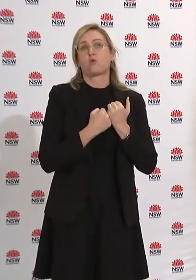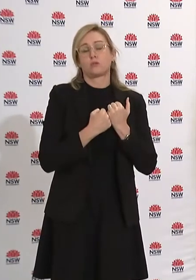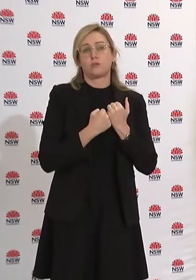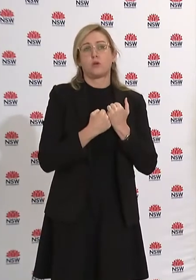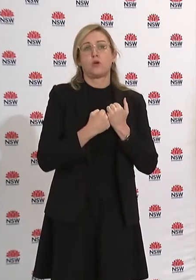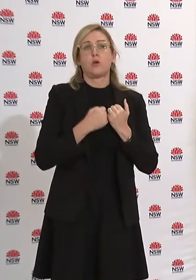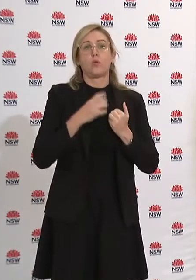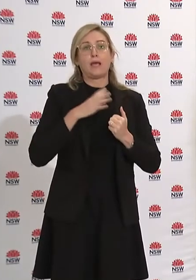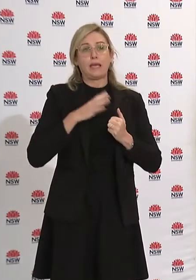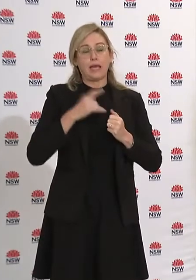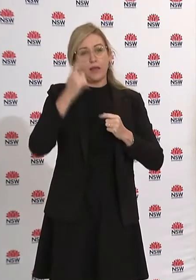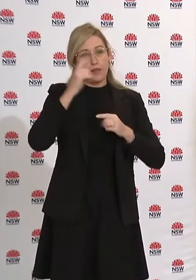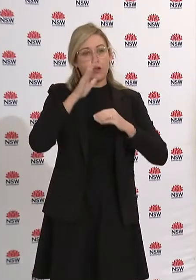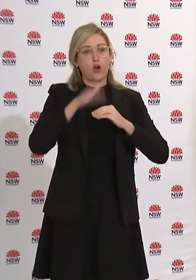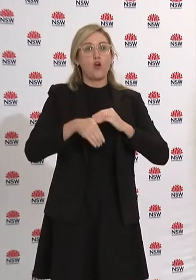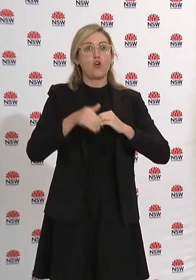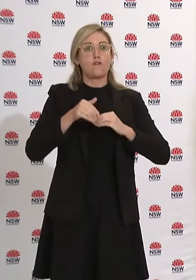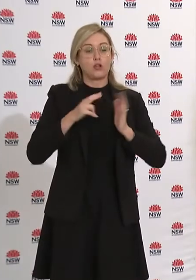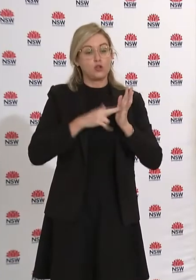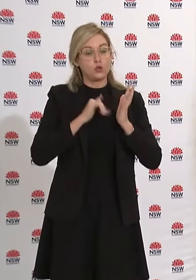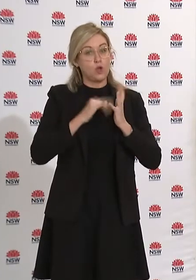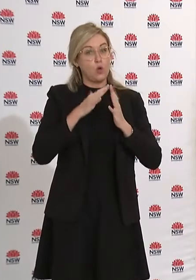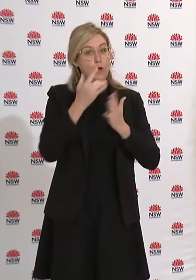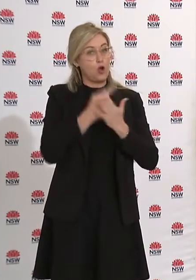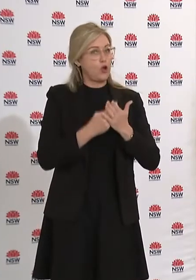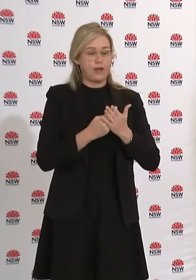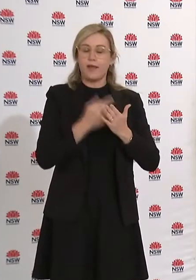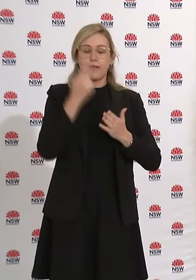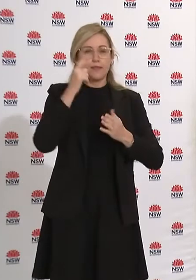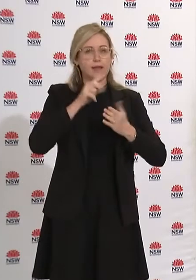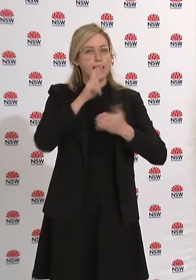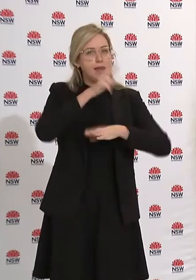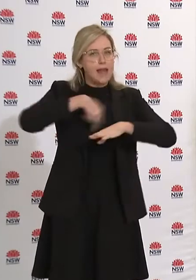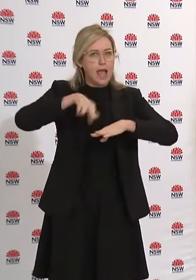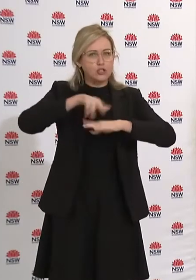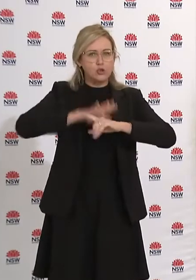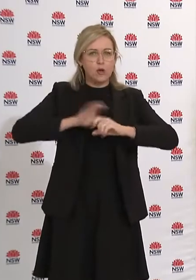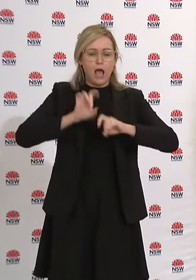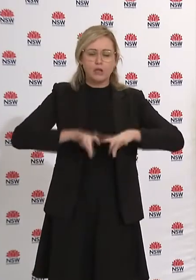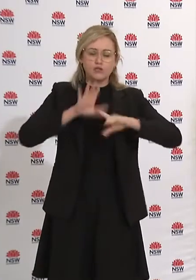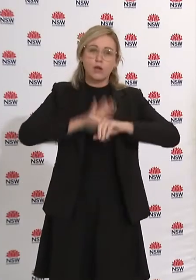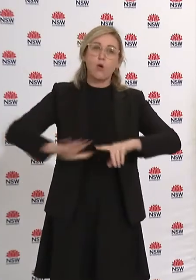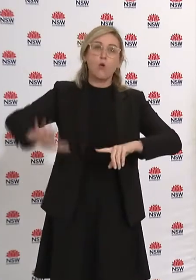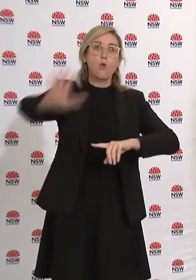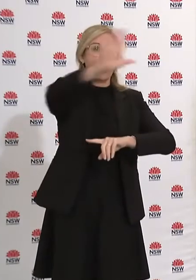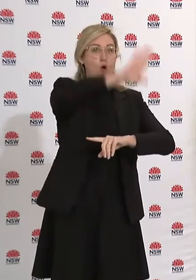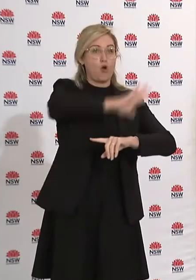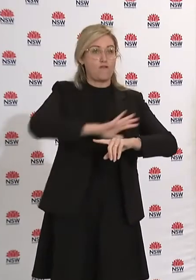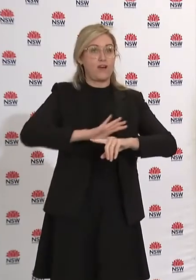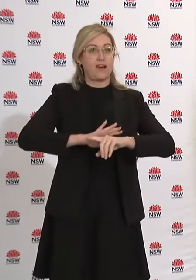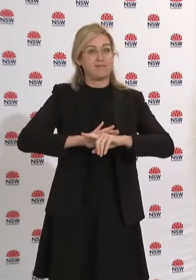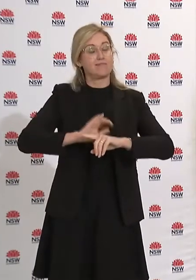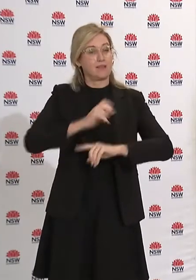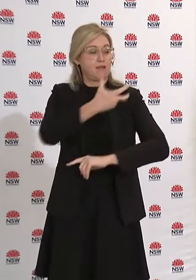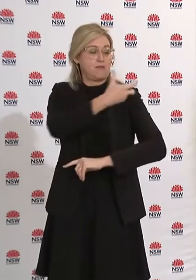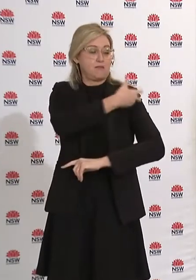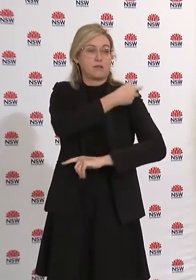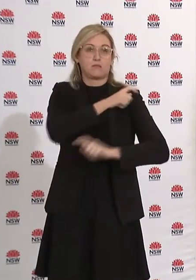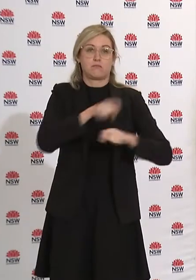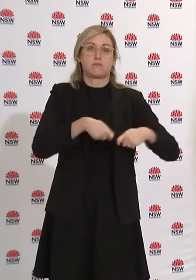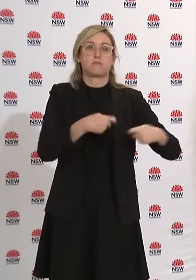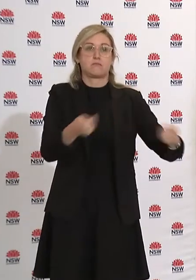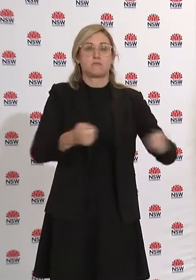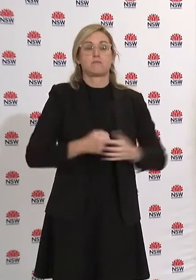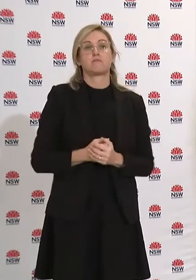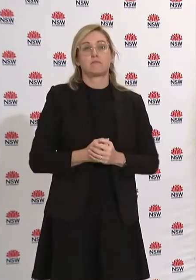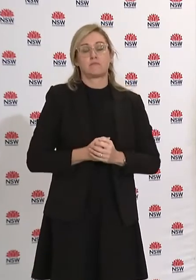national vaccination strategy. And we know that in some places around Australia, there is 0 to very few